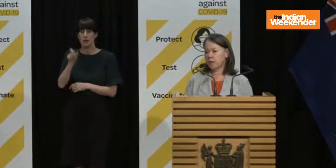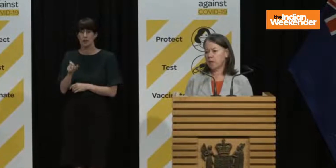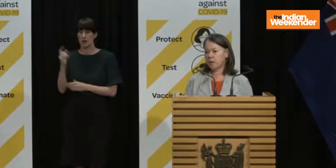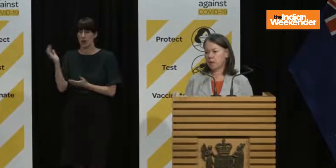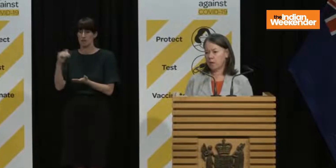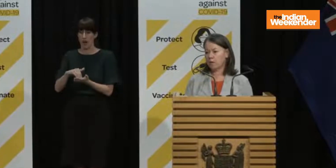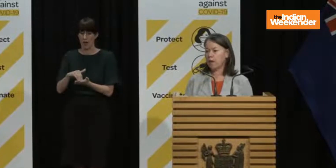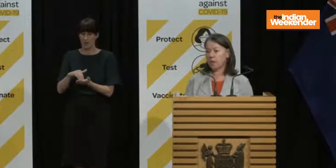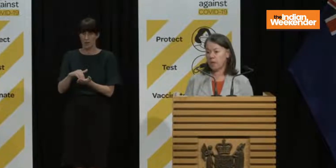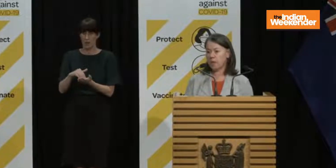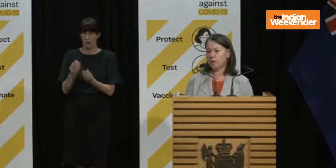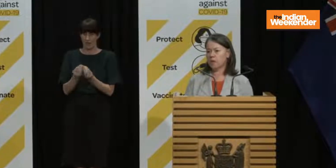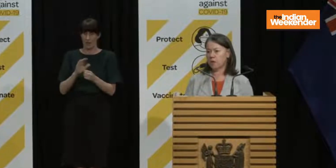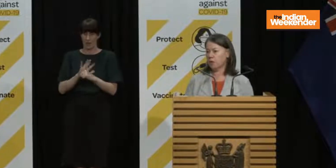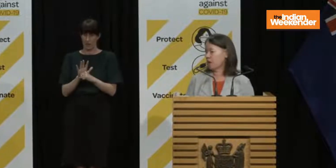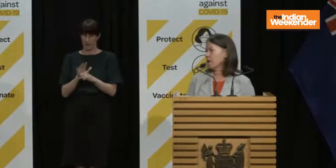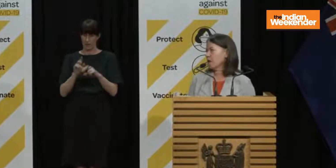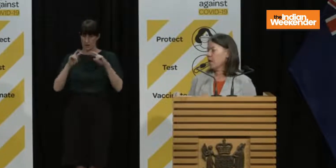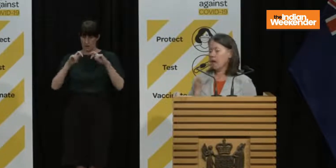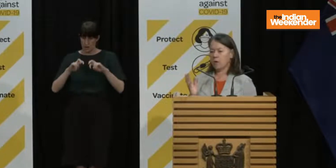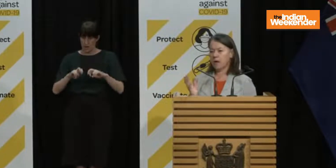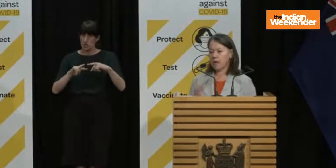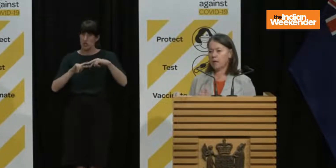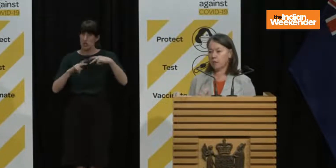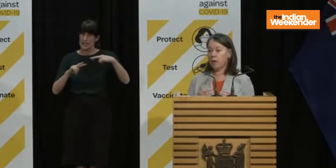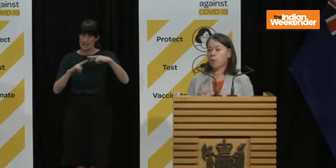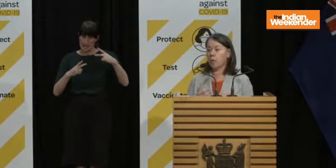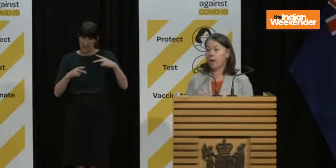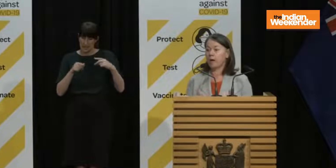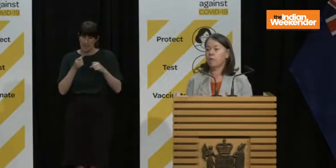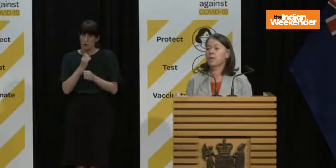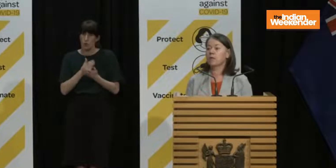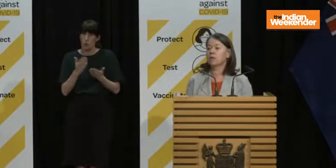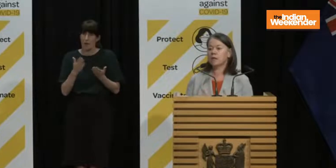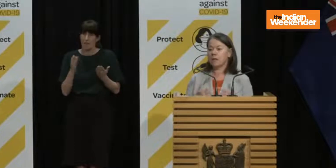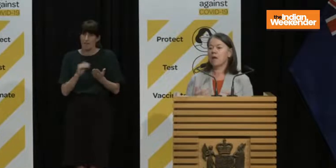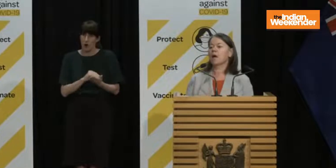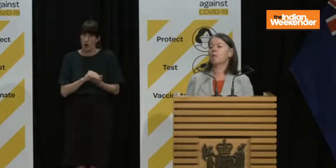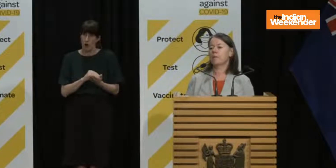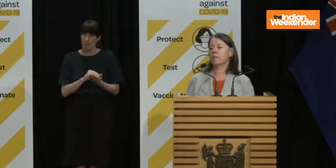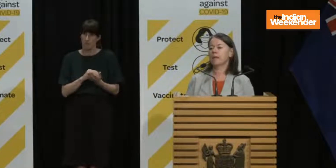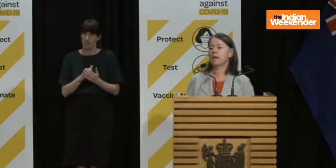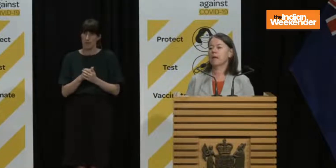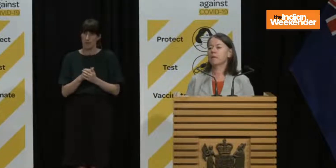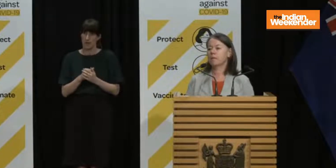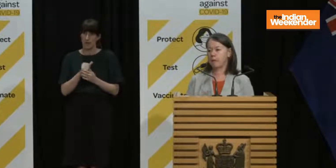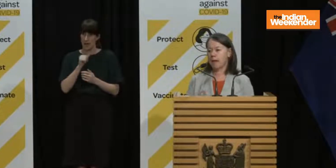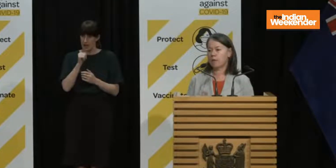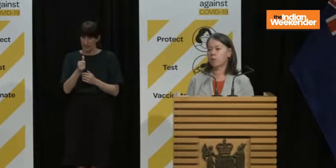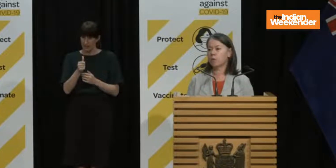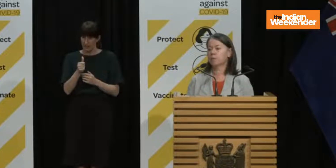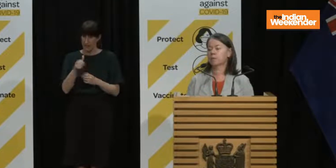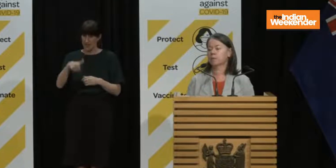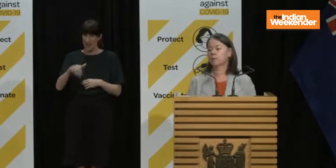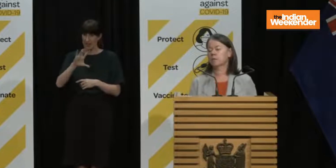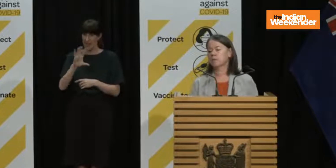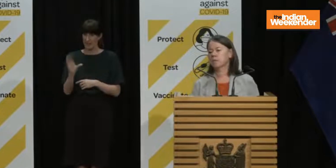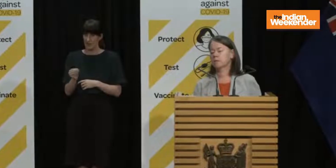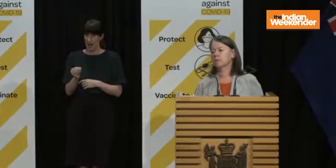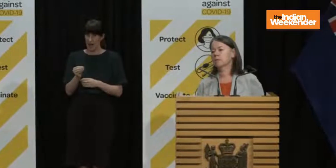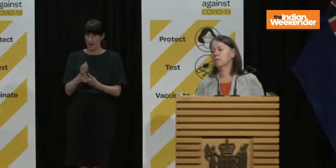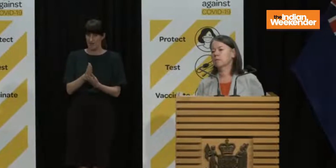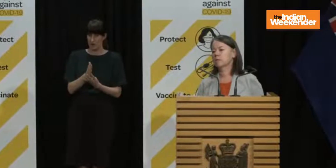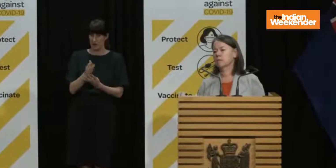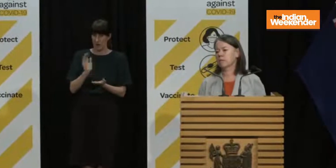genome sequencing on that. We continue to do that. And that's where, if we saw it, we would pick that up at the border. Sorry,